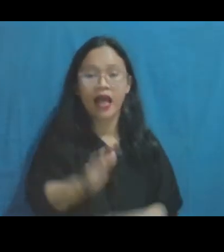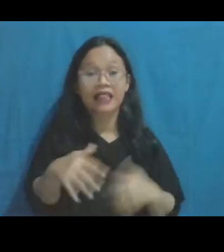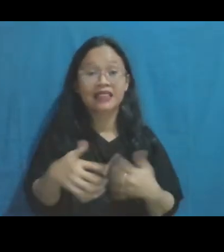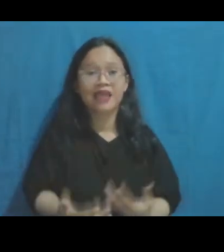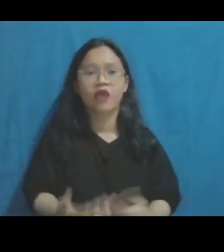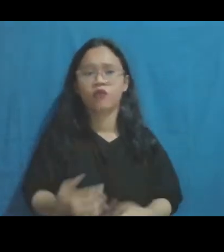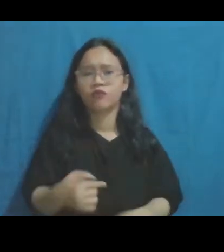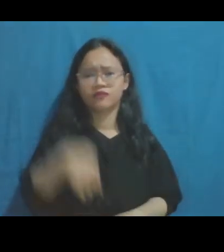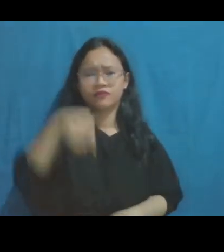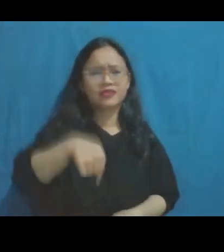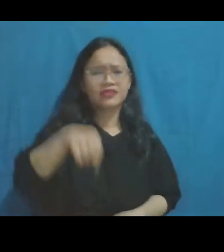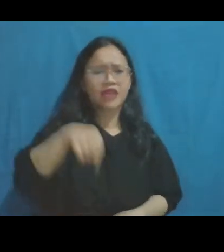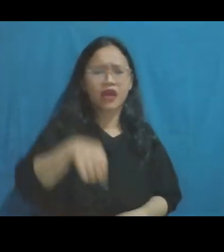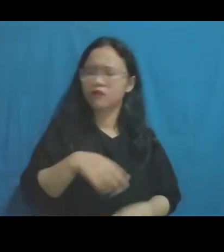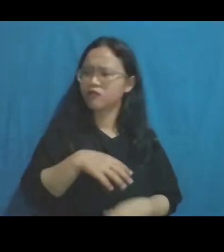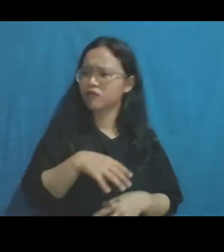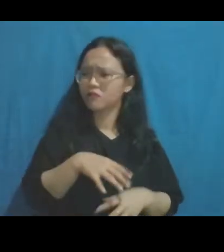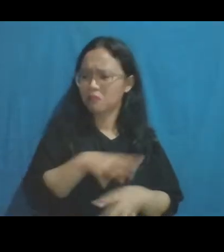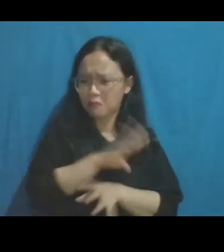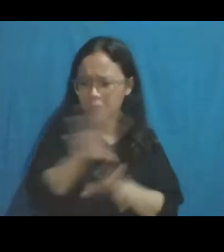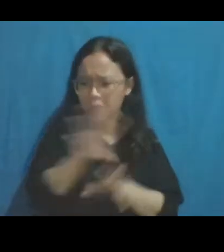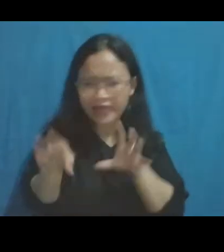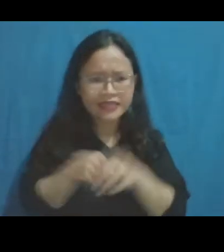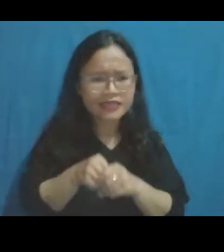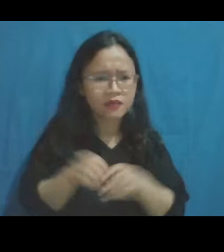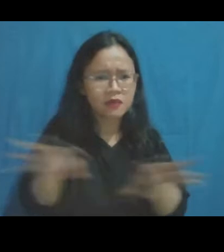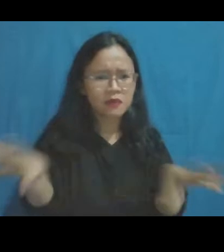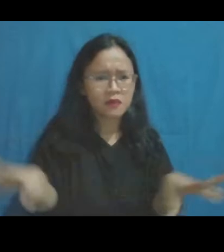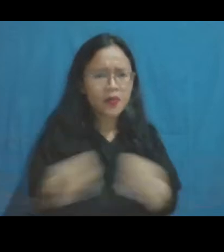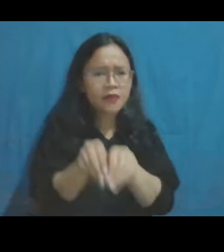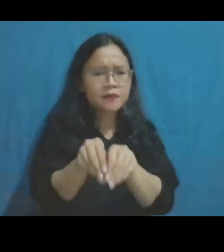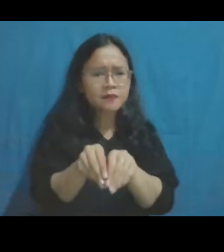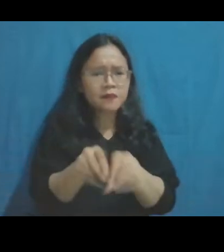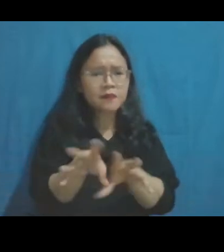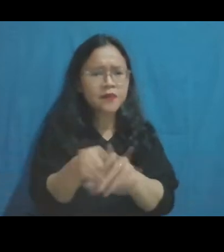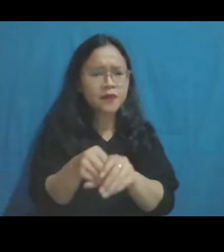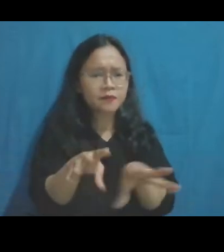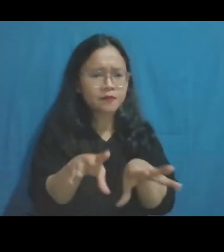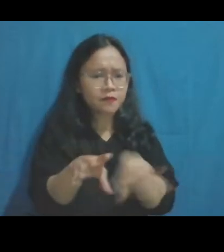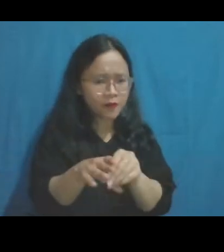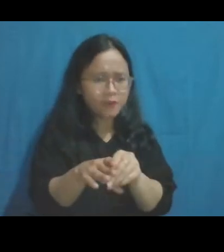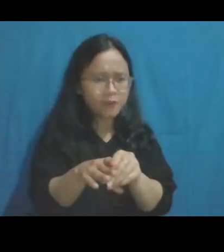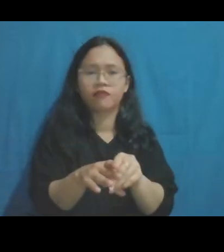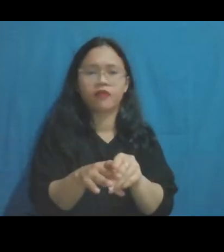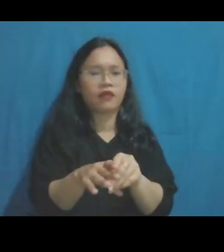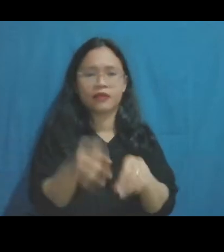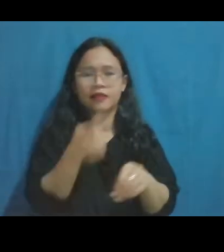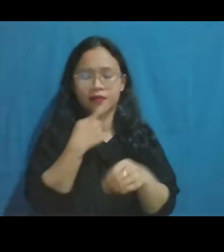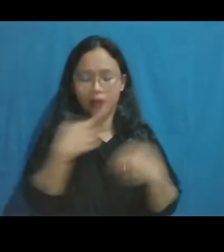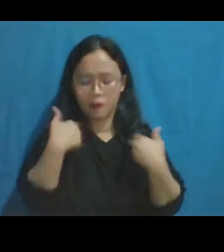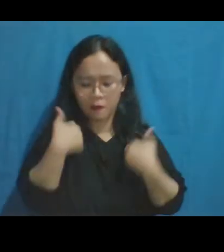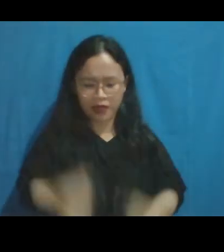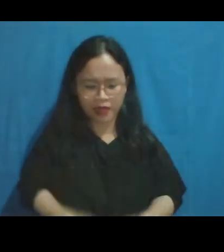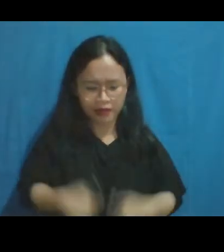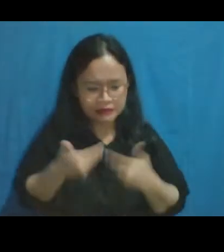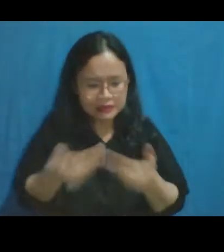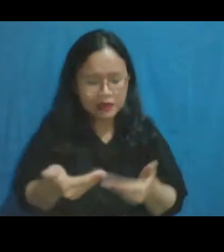since 1962 up to now. You talk about the creation of new provinces and talk about